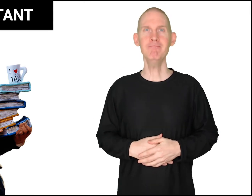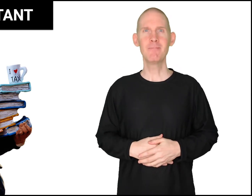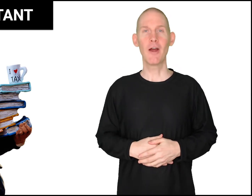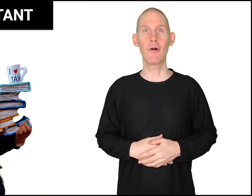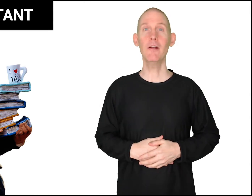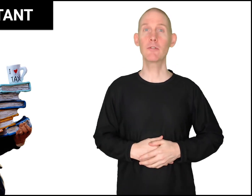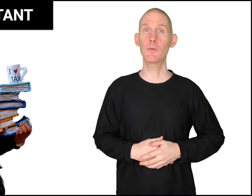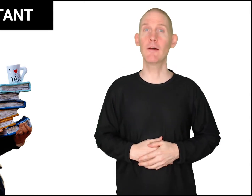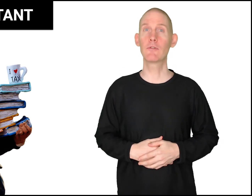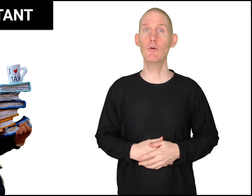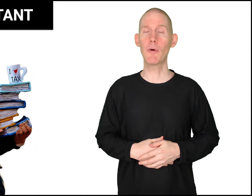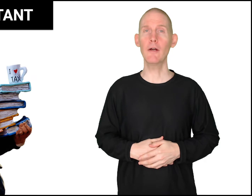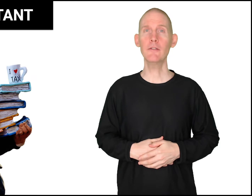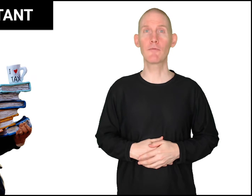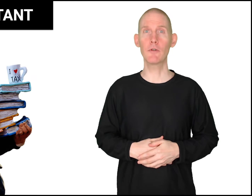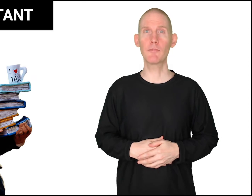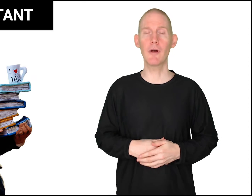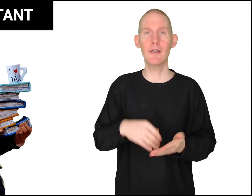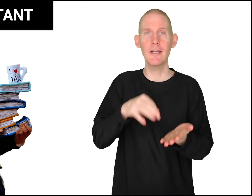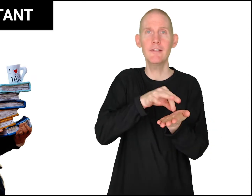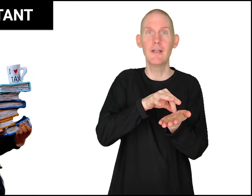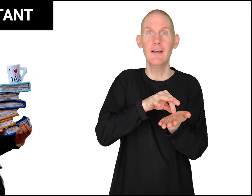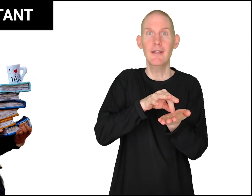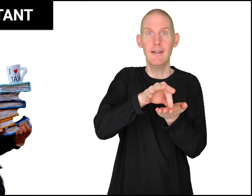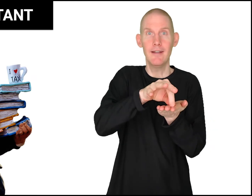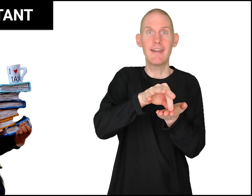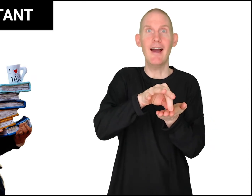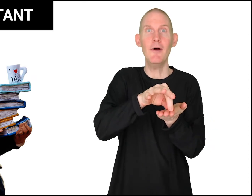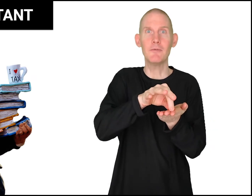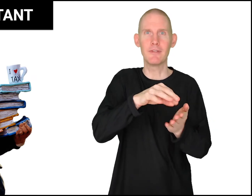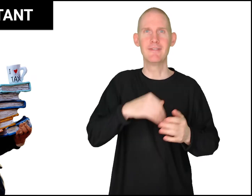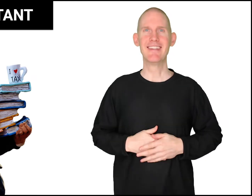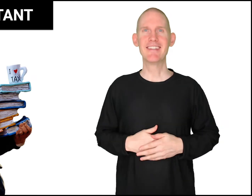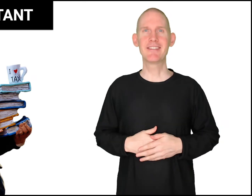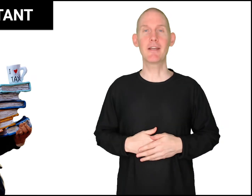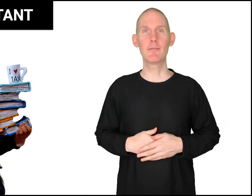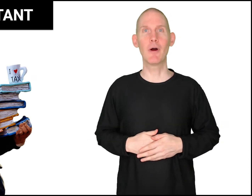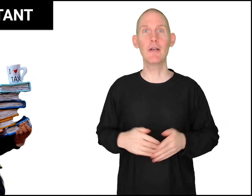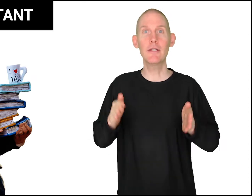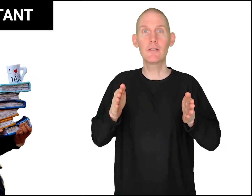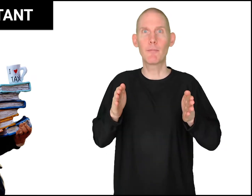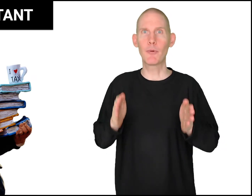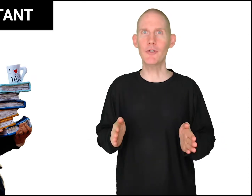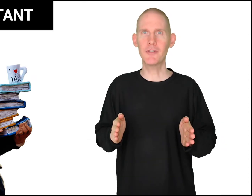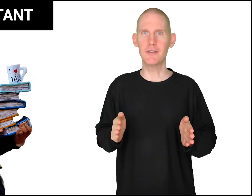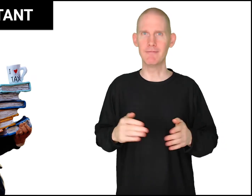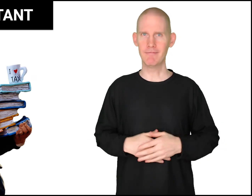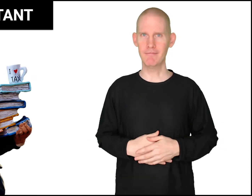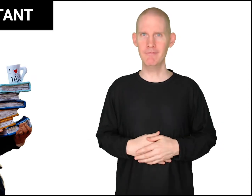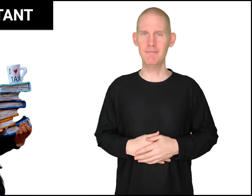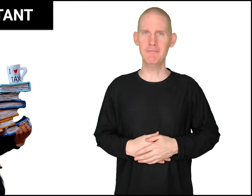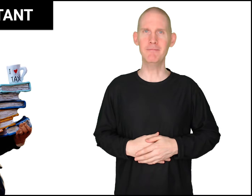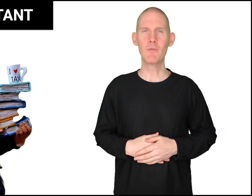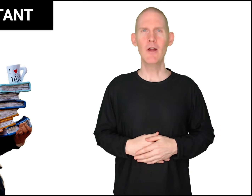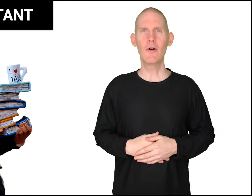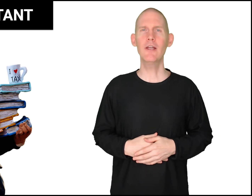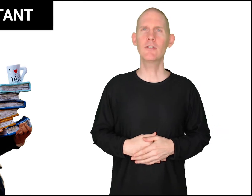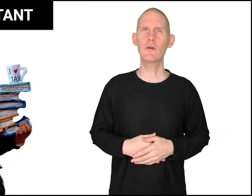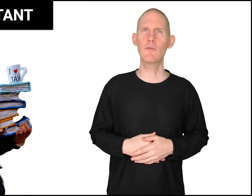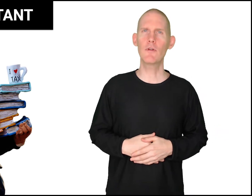All right, so we have 2 parts. First part is count. Second part is person. Okay, so for the